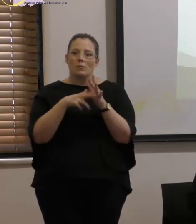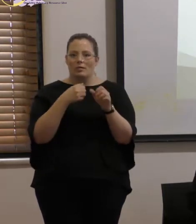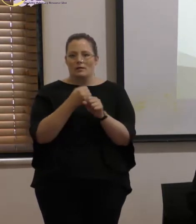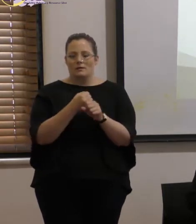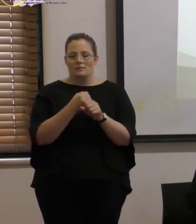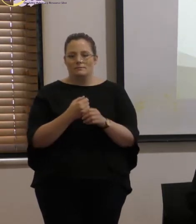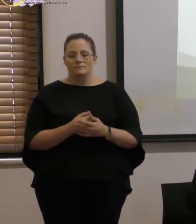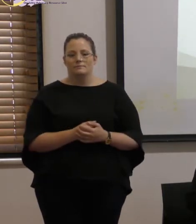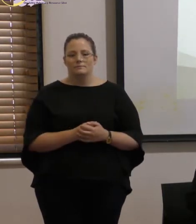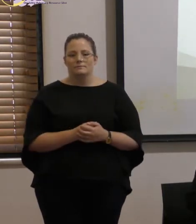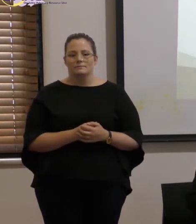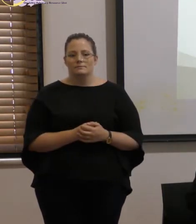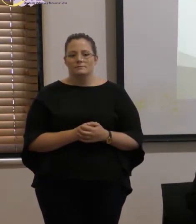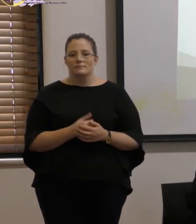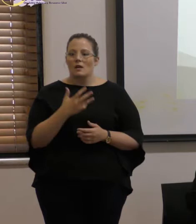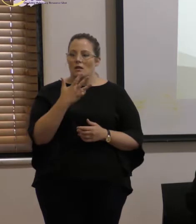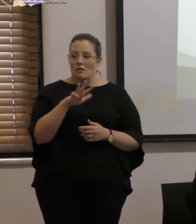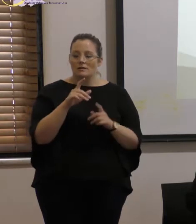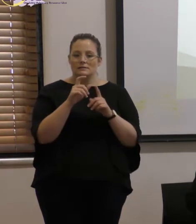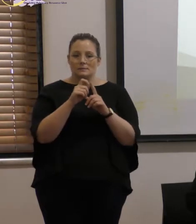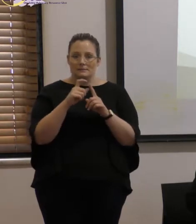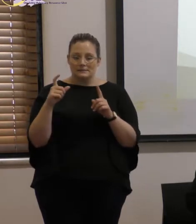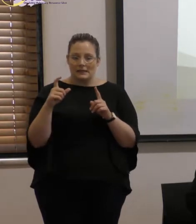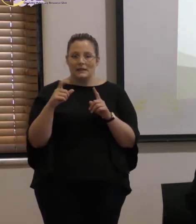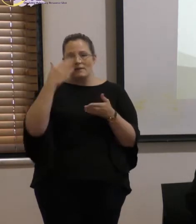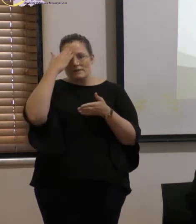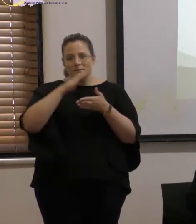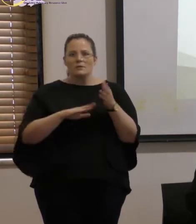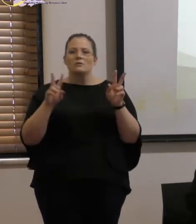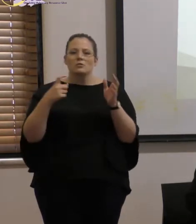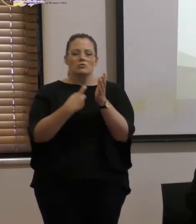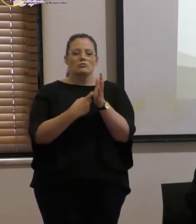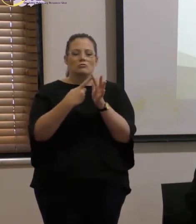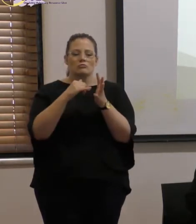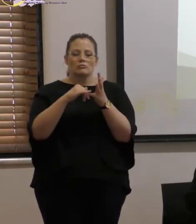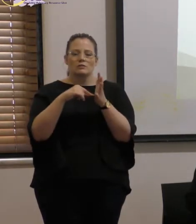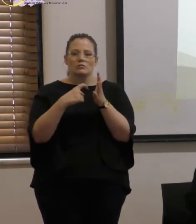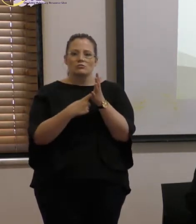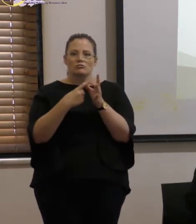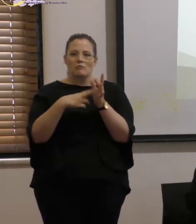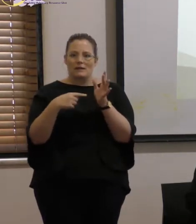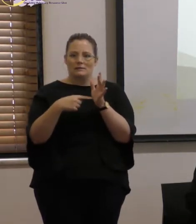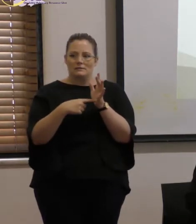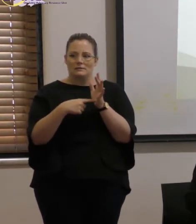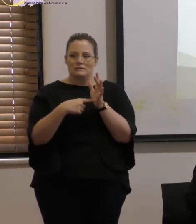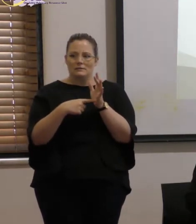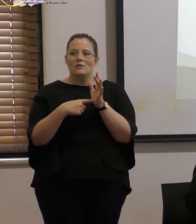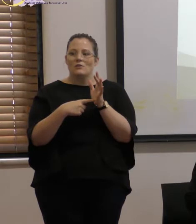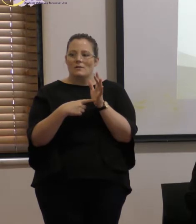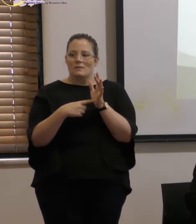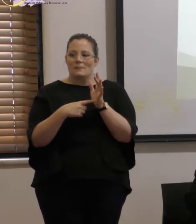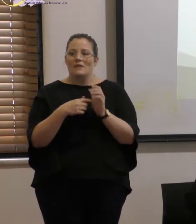19% of students with disability had experienced restraint at school in the last year, so that's nearly 1 in 5. You know,